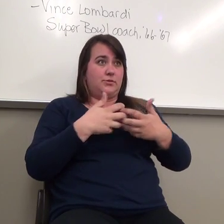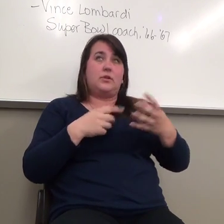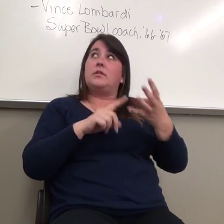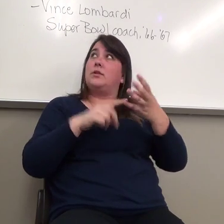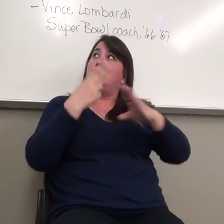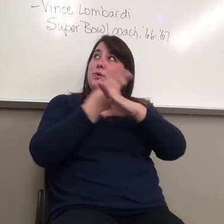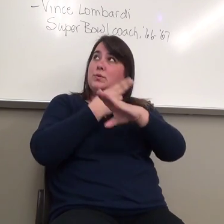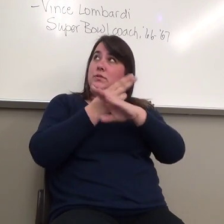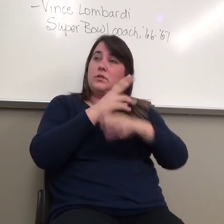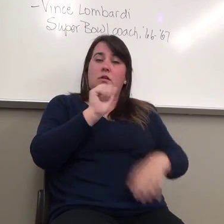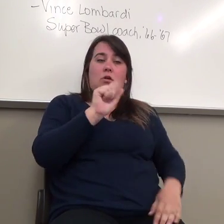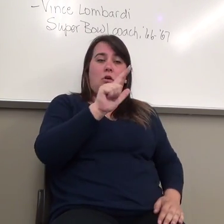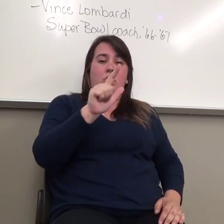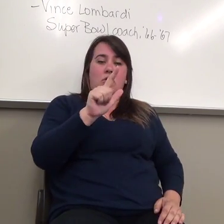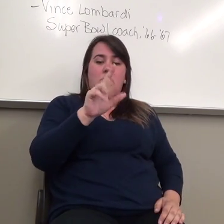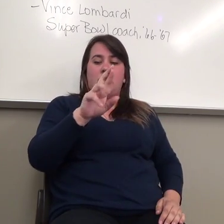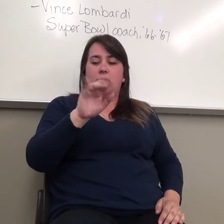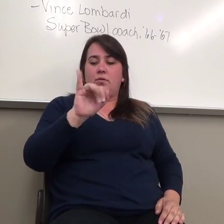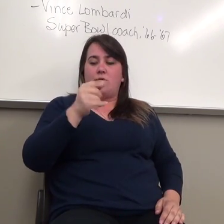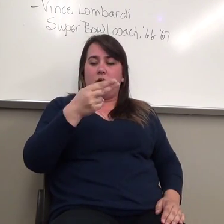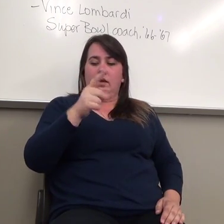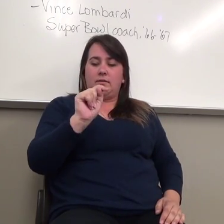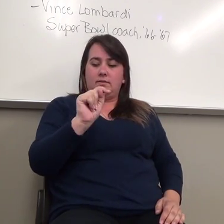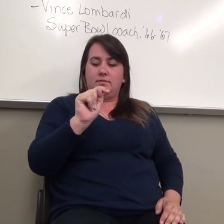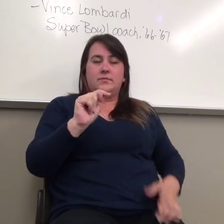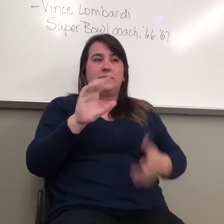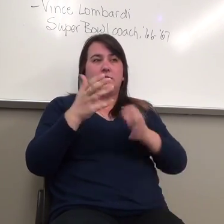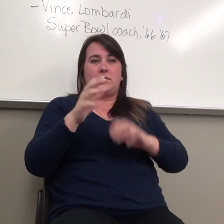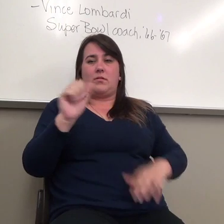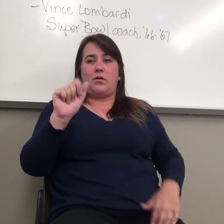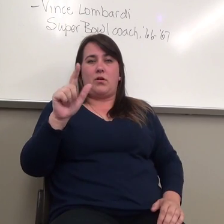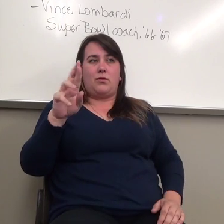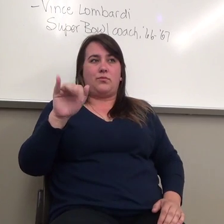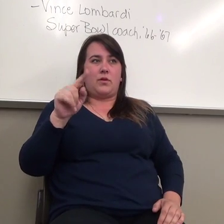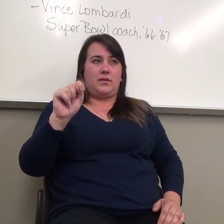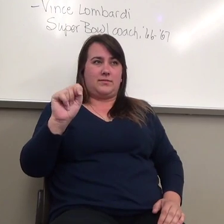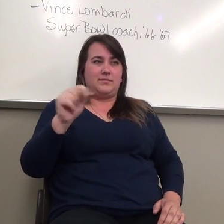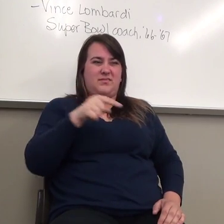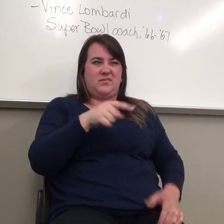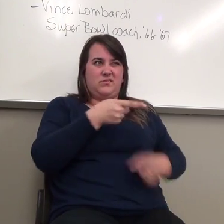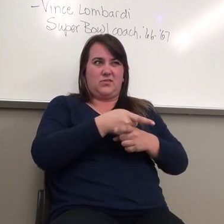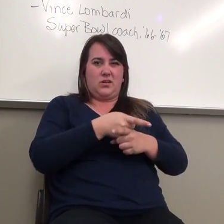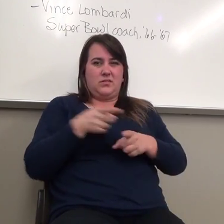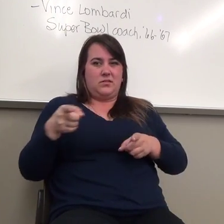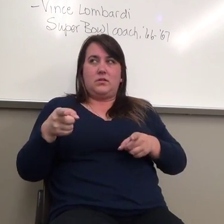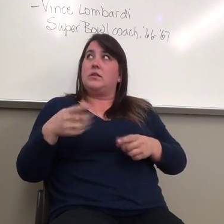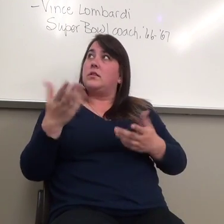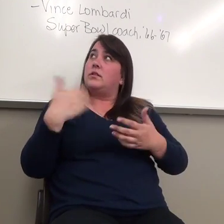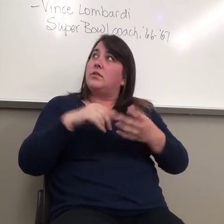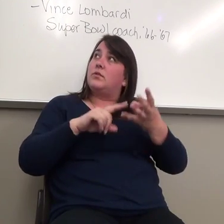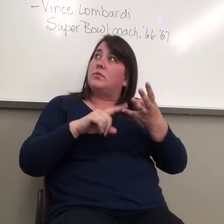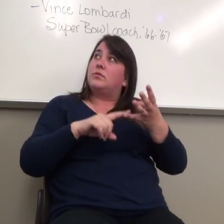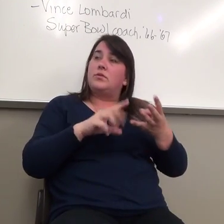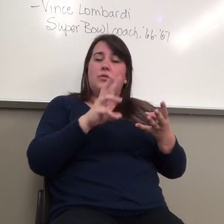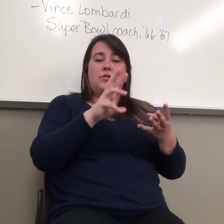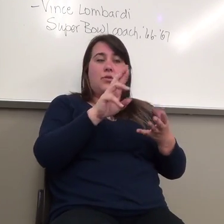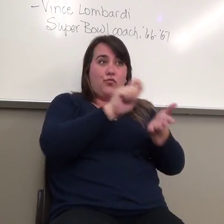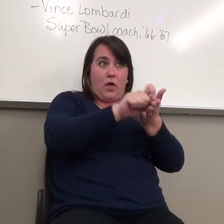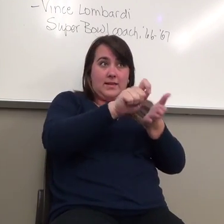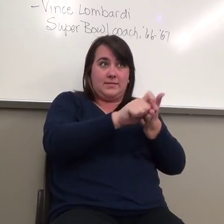this. And then there are totally different words like this. Okay? Well, that's not a good example because